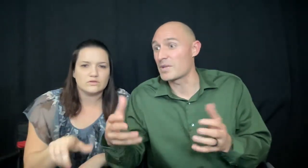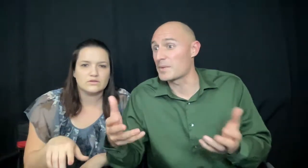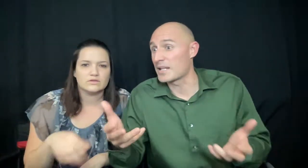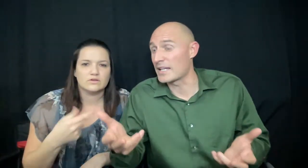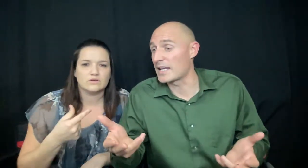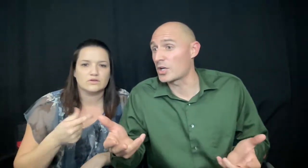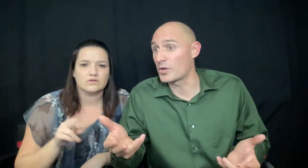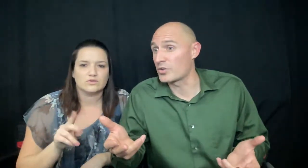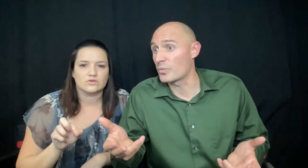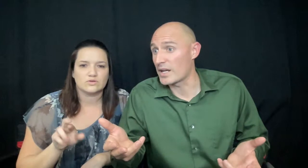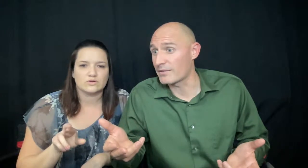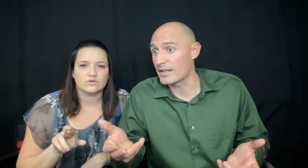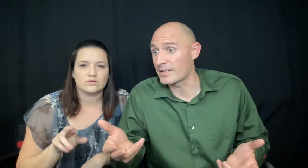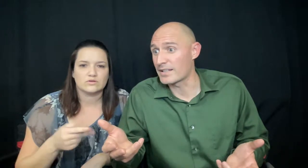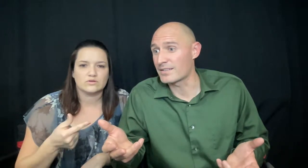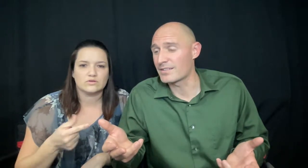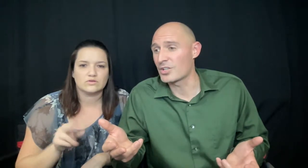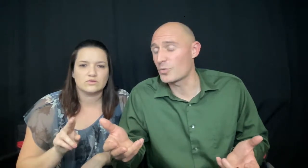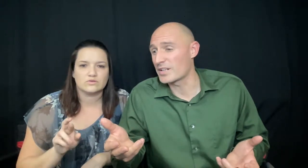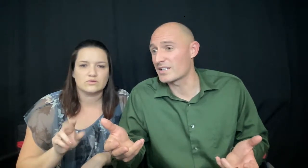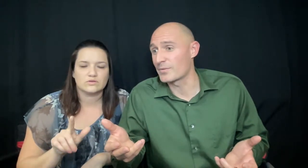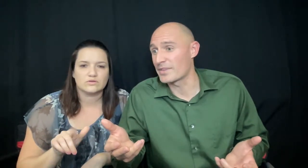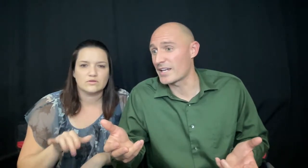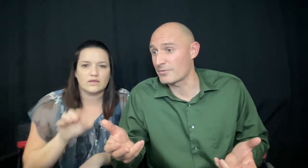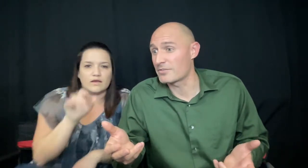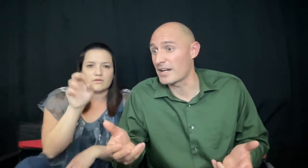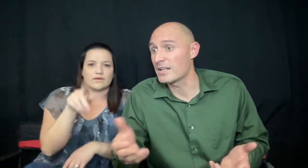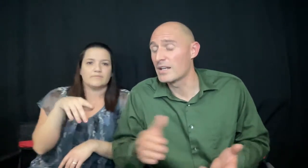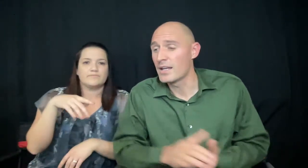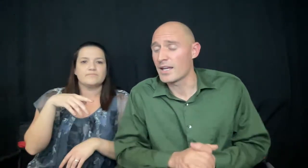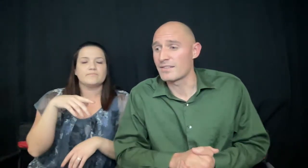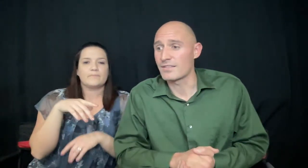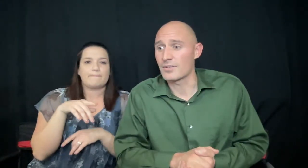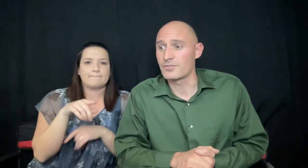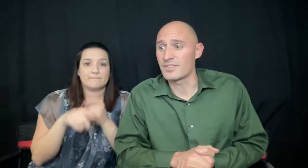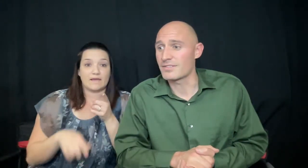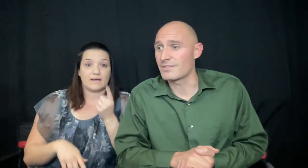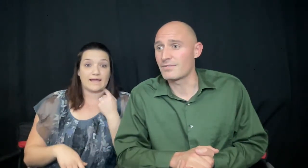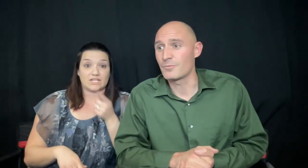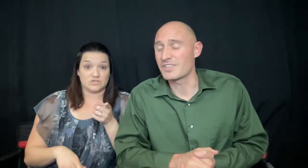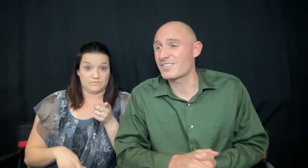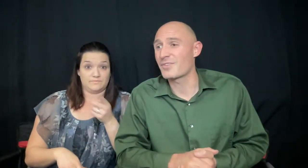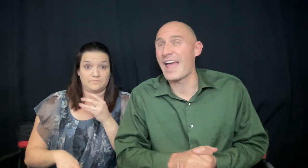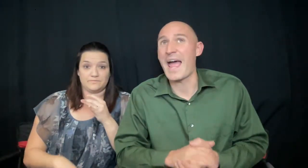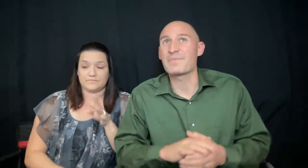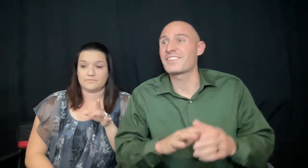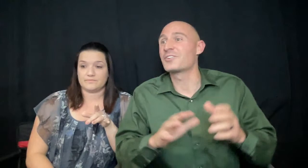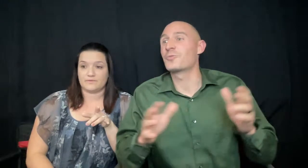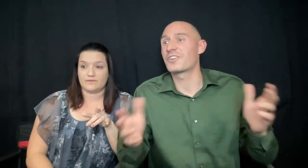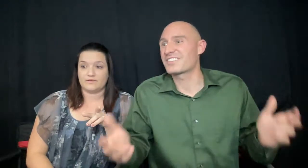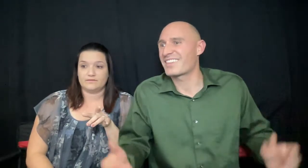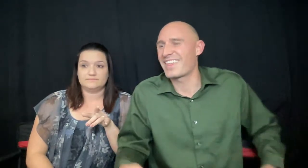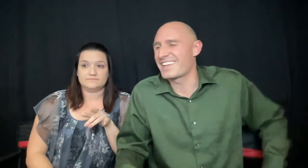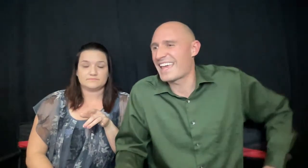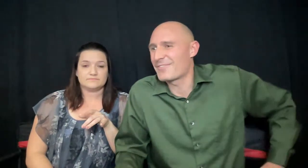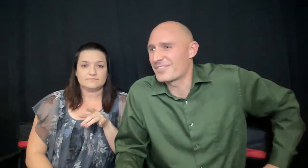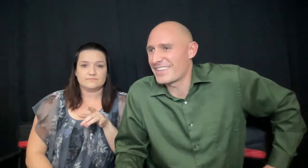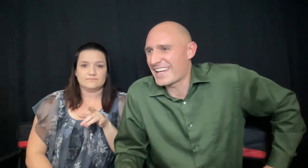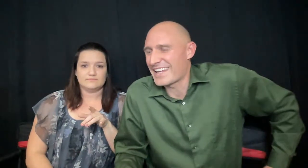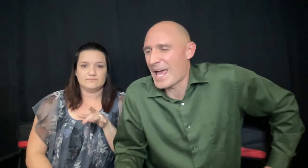maybe not going your way, right? Like, you don't want to live with that regret. And so just, what's the absolute worst thing that can happen